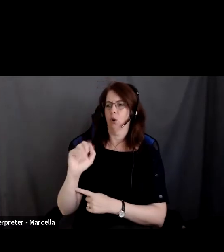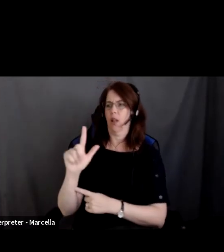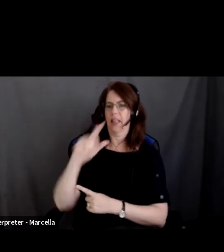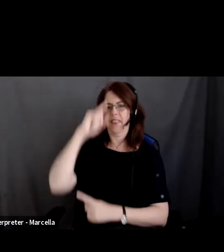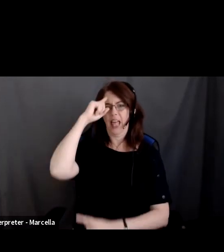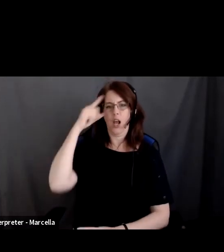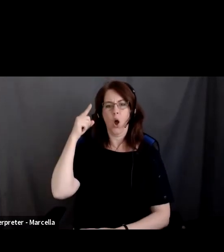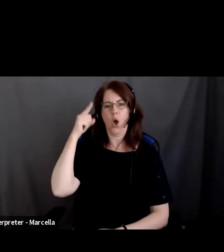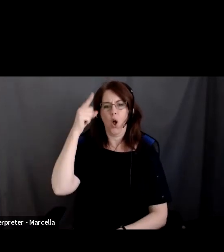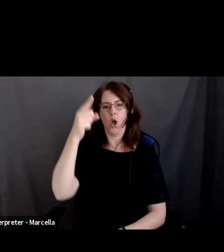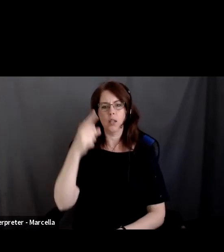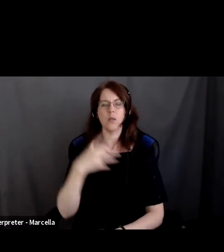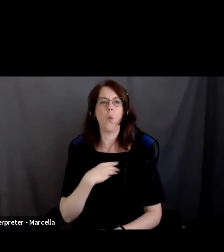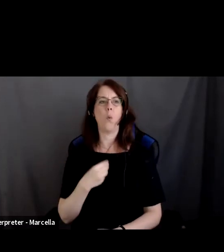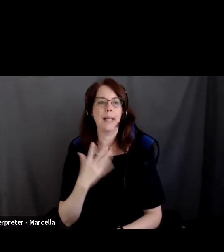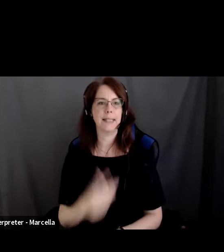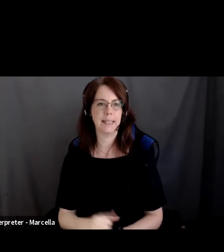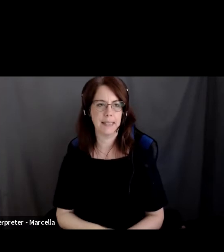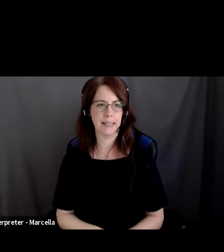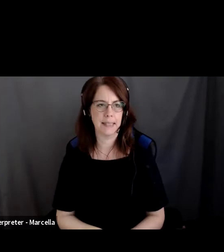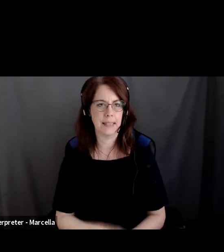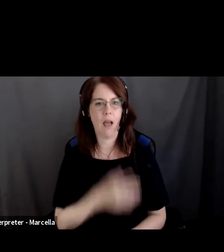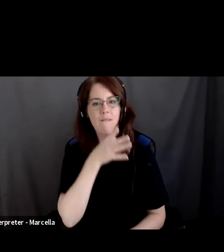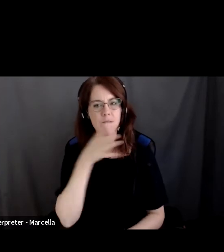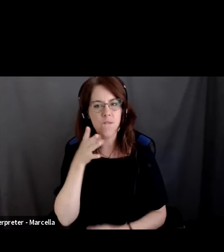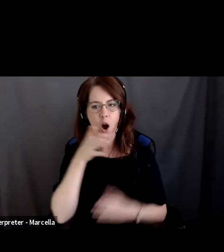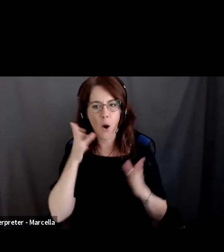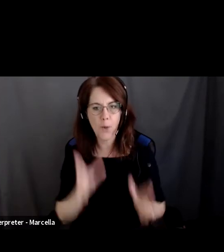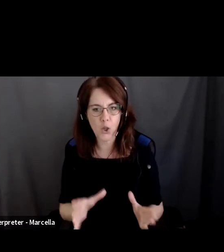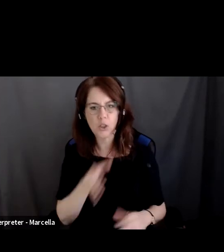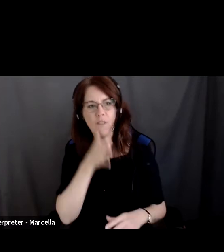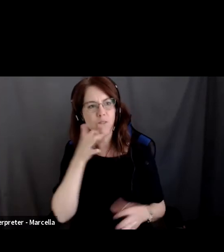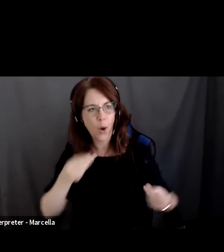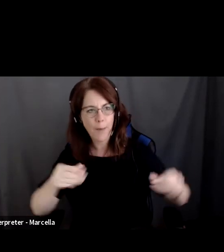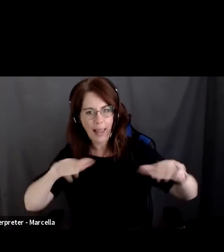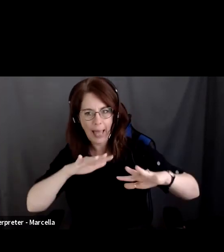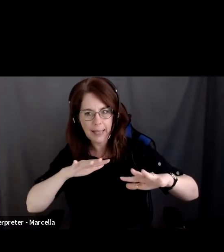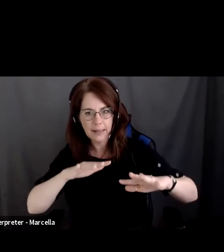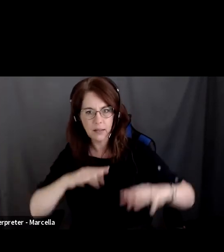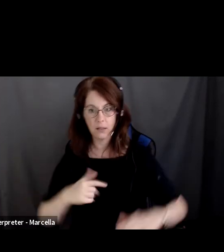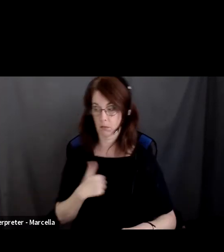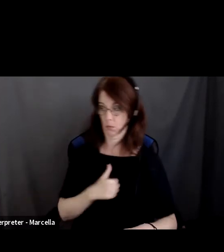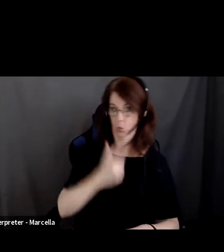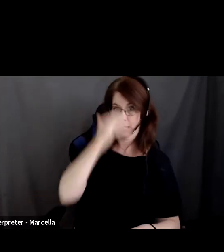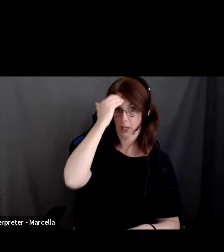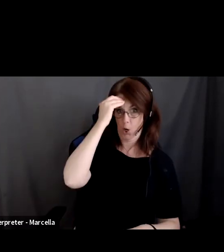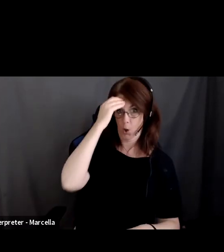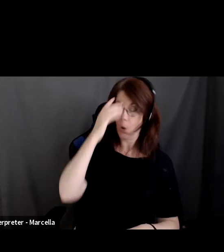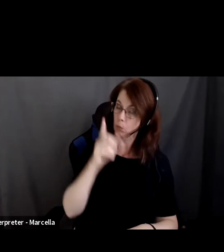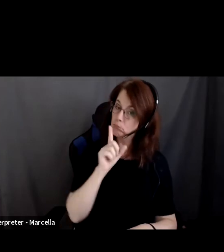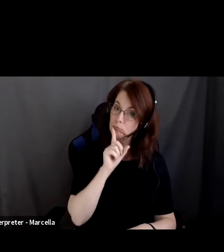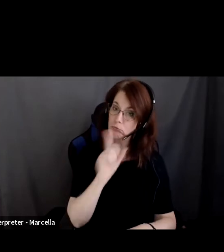as being white. Farmers, right? Farmland. Whereas we know that while there